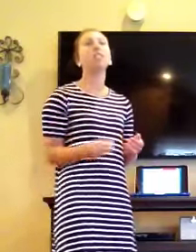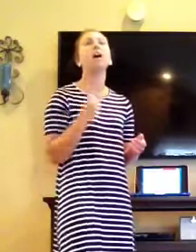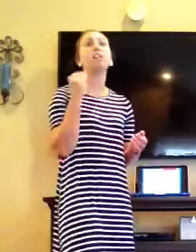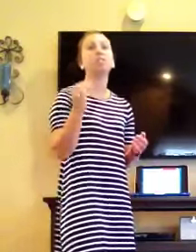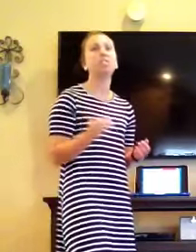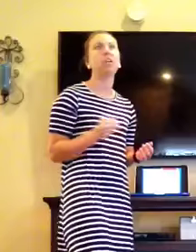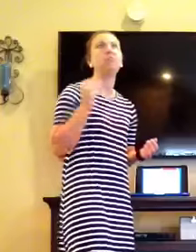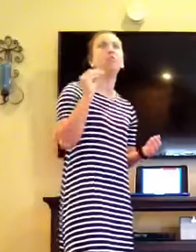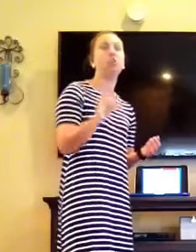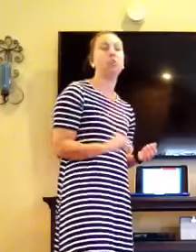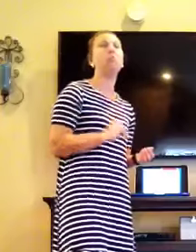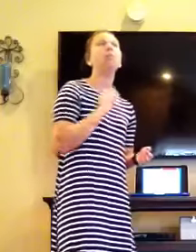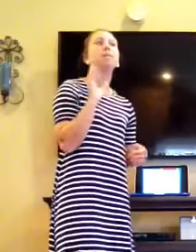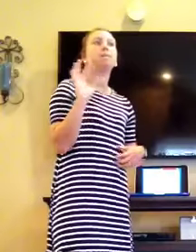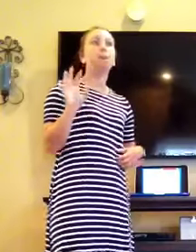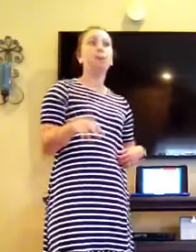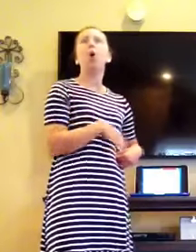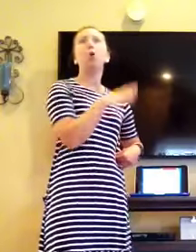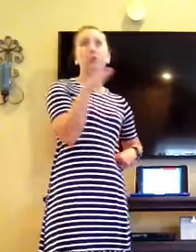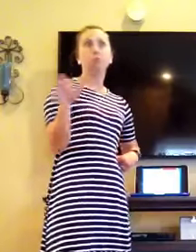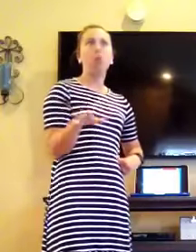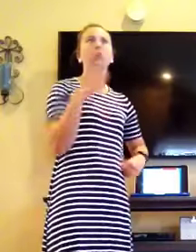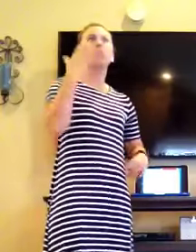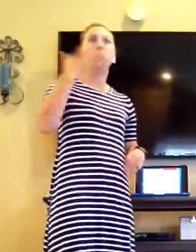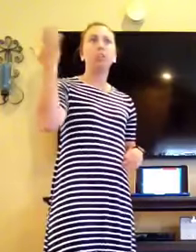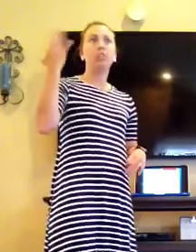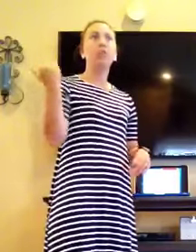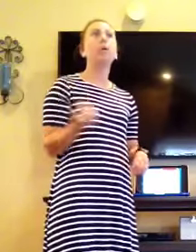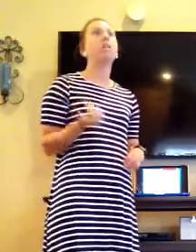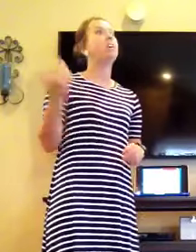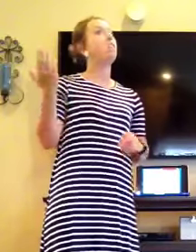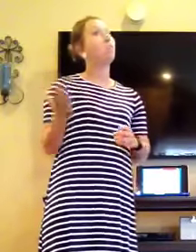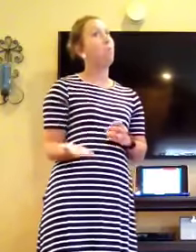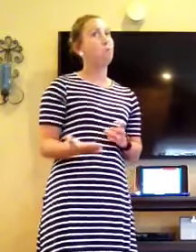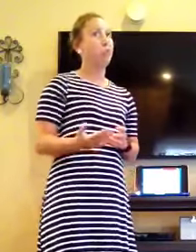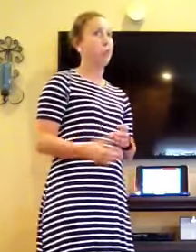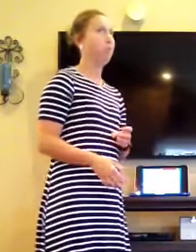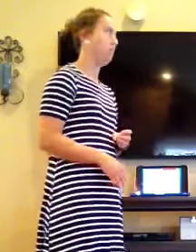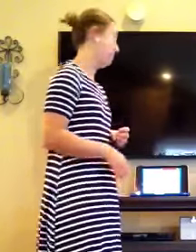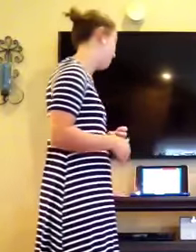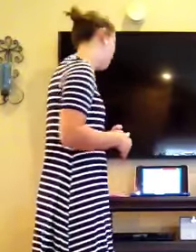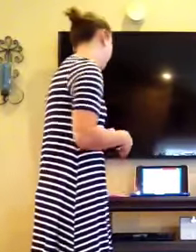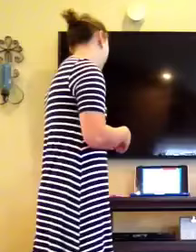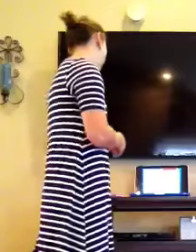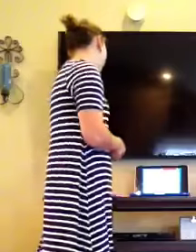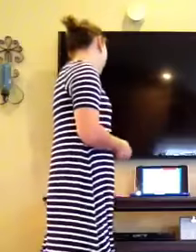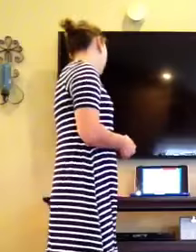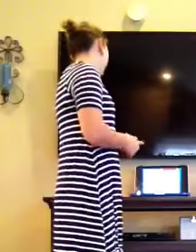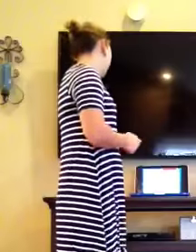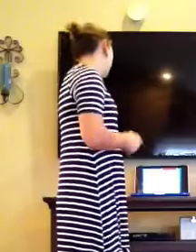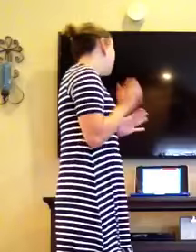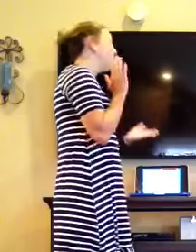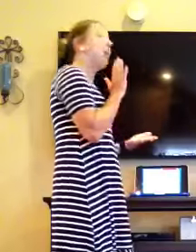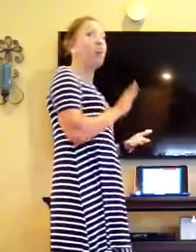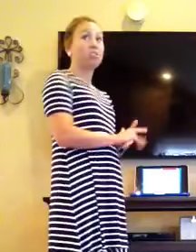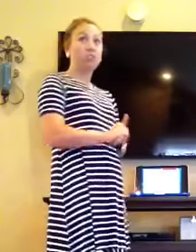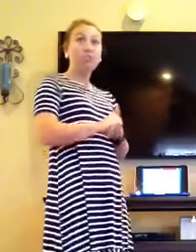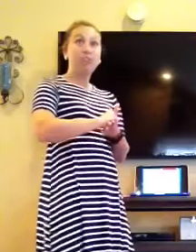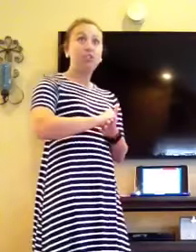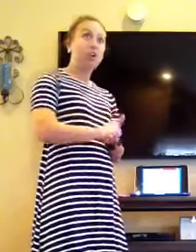tired of the same job all year long. They switch every week, and they look forward to it, believe me. So make sure that all students have a